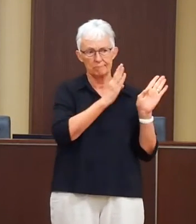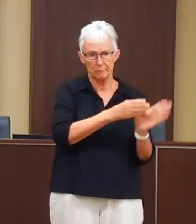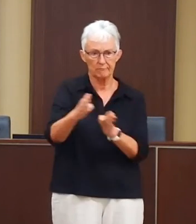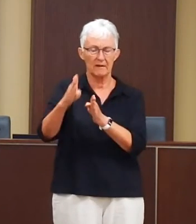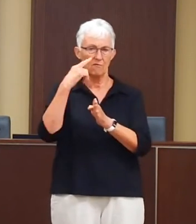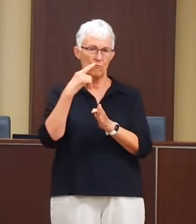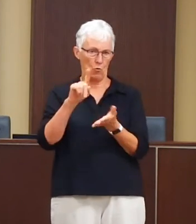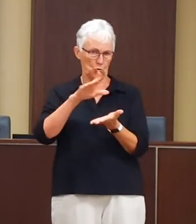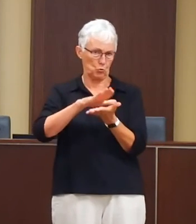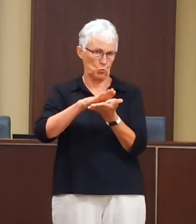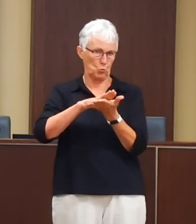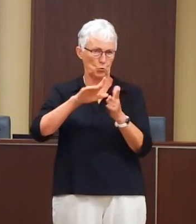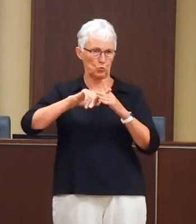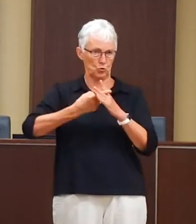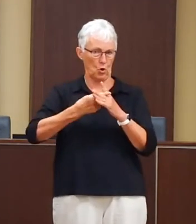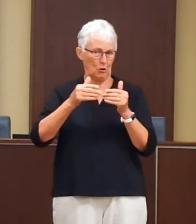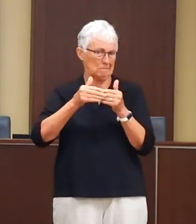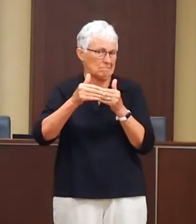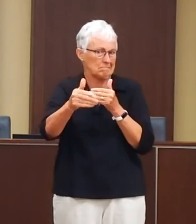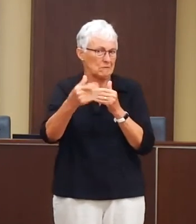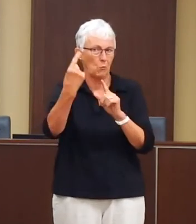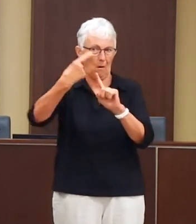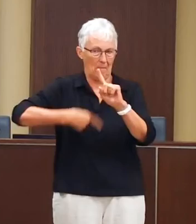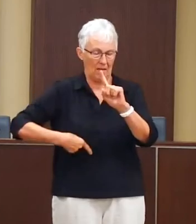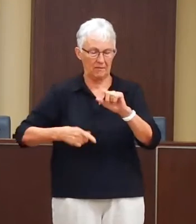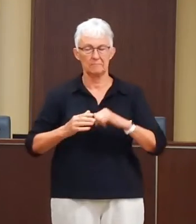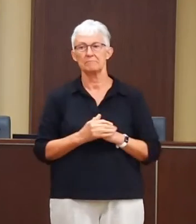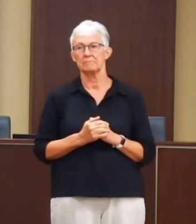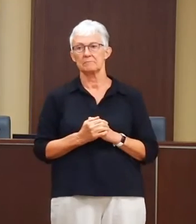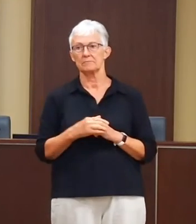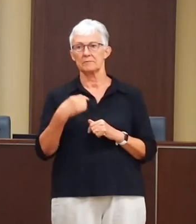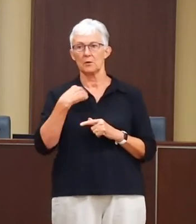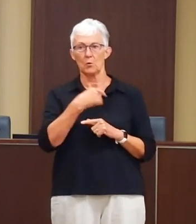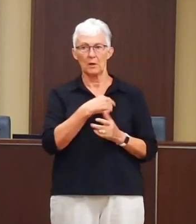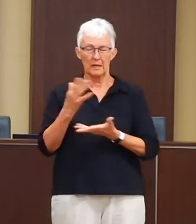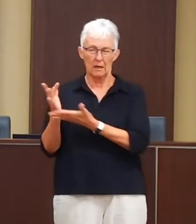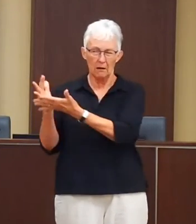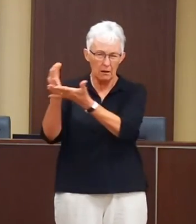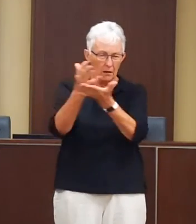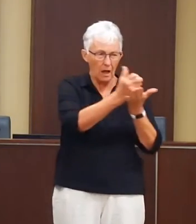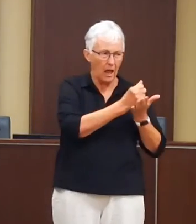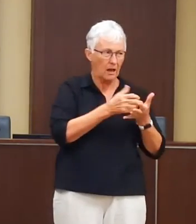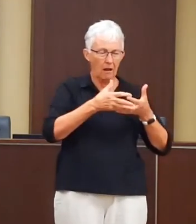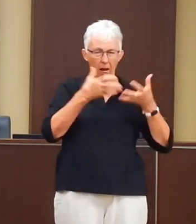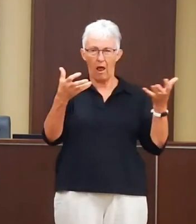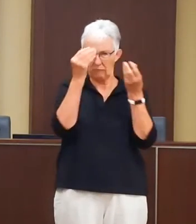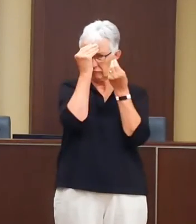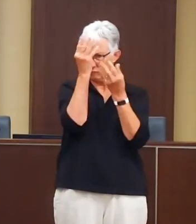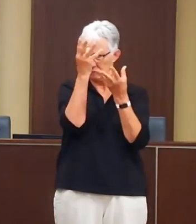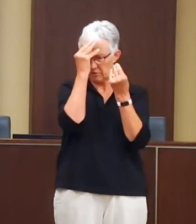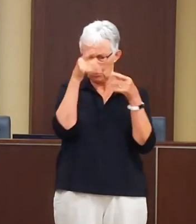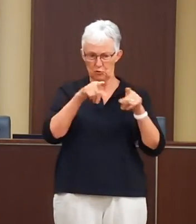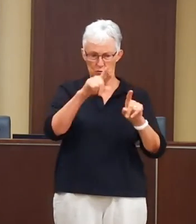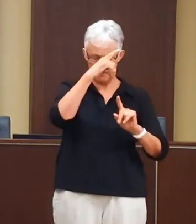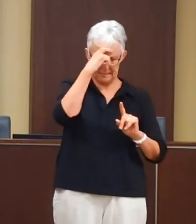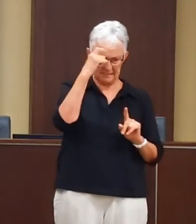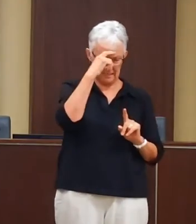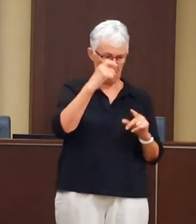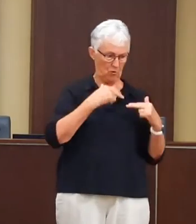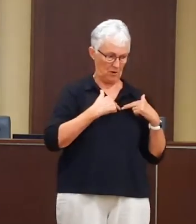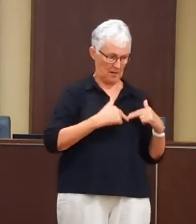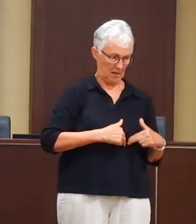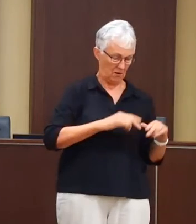bit more than a month. We gathered information this summer through various sources, including the local health department, the CDC, the Department of